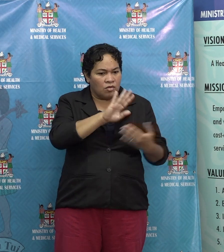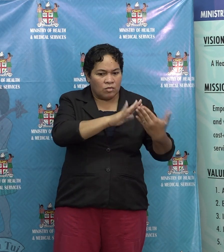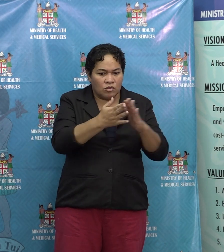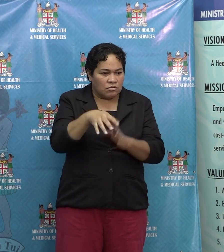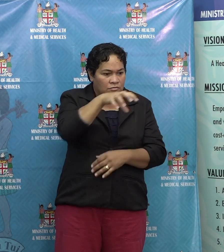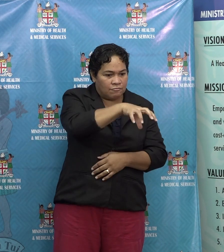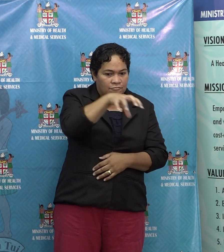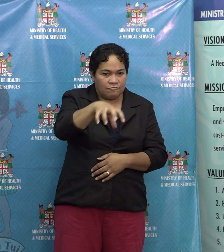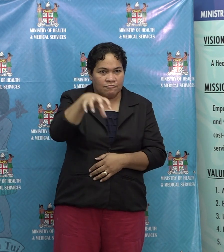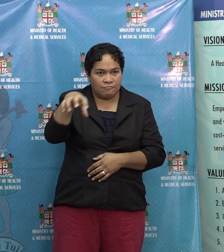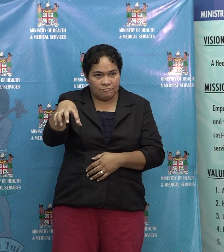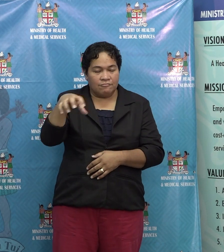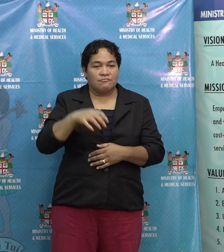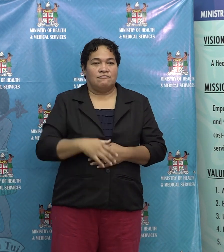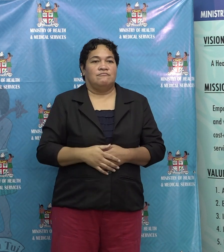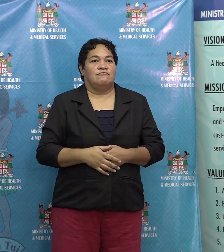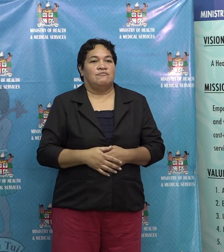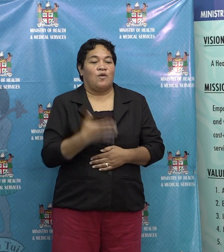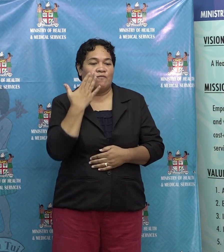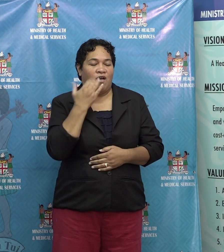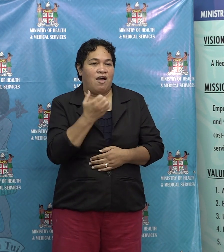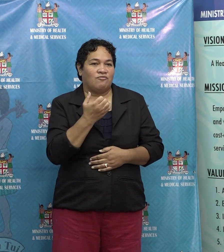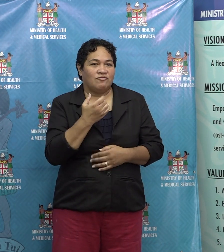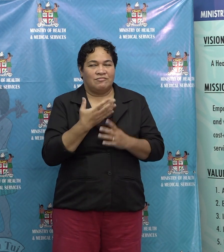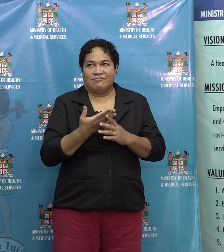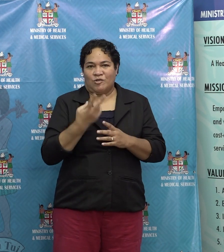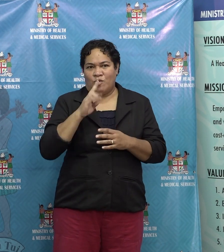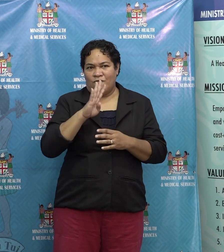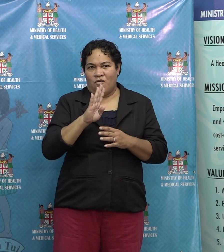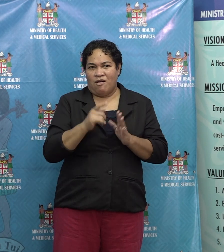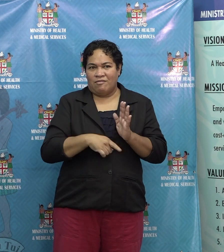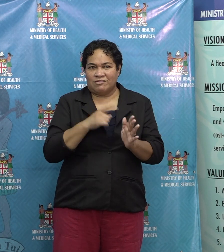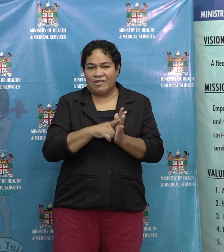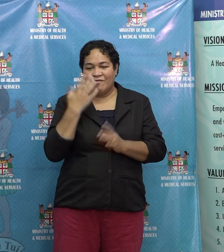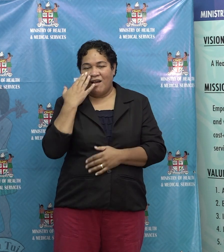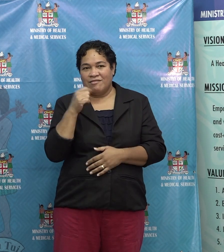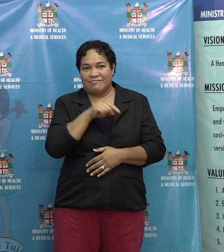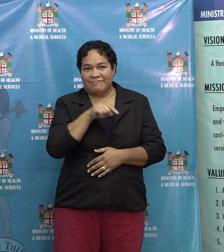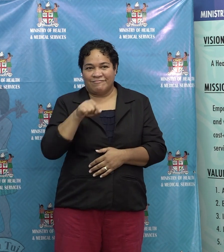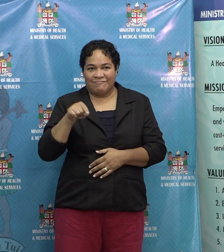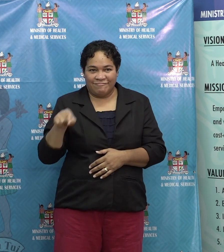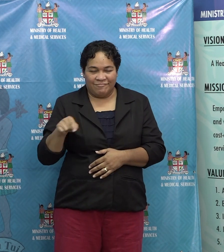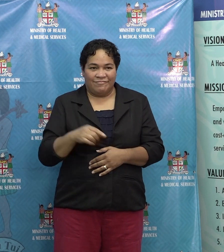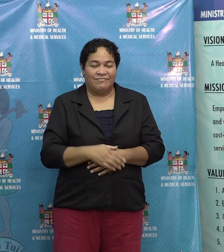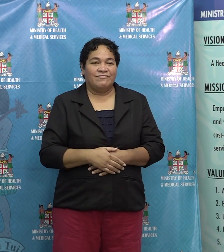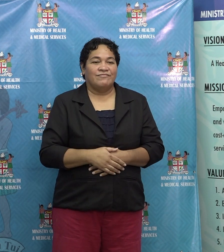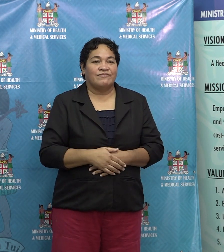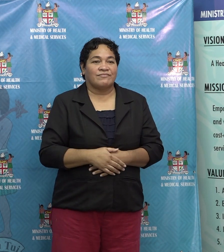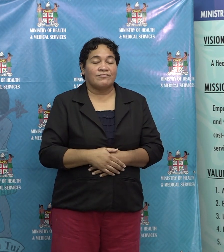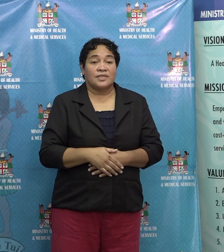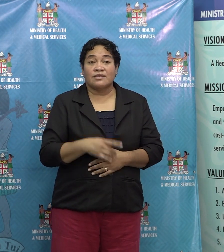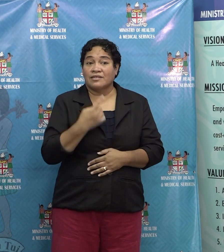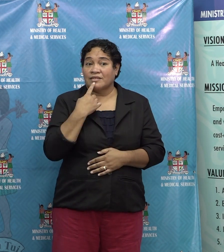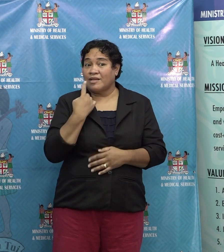isolation facilities in the last 24 hours. As stated earlier